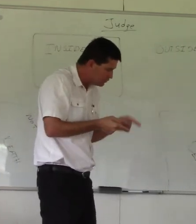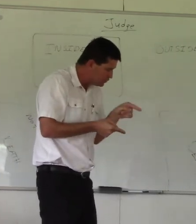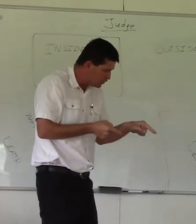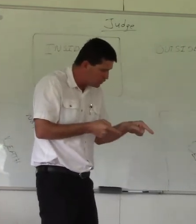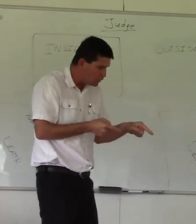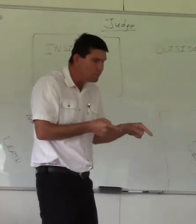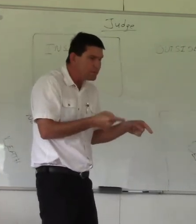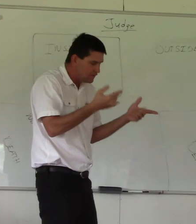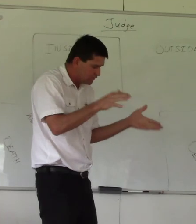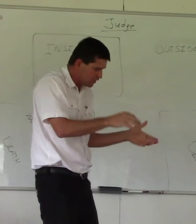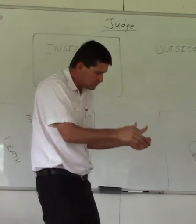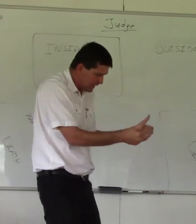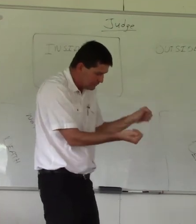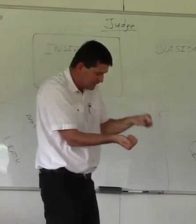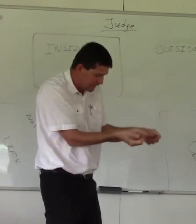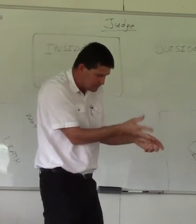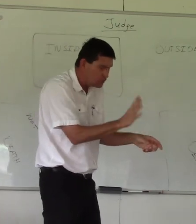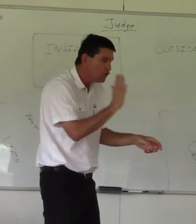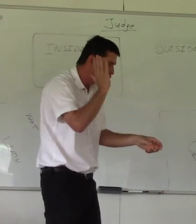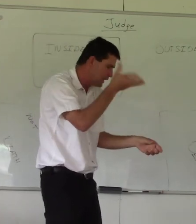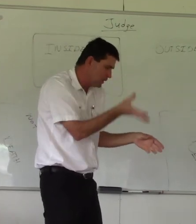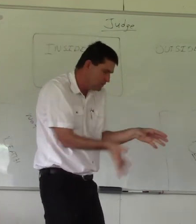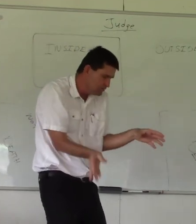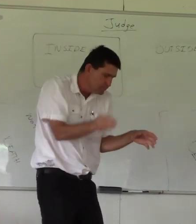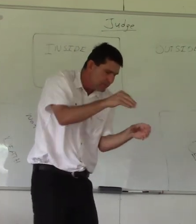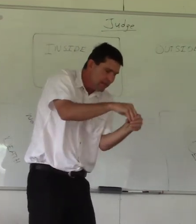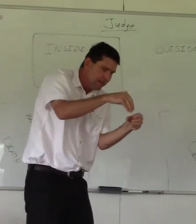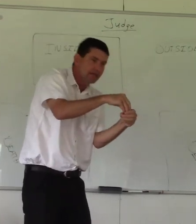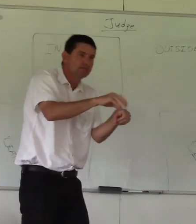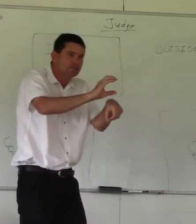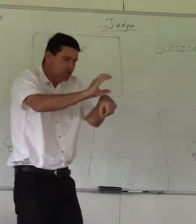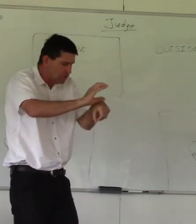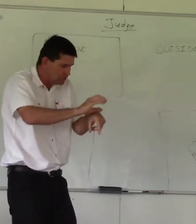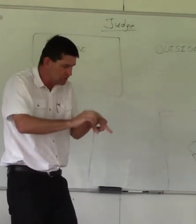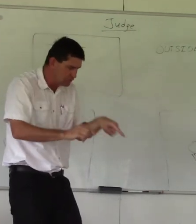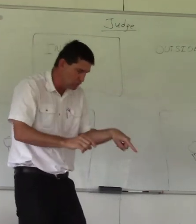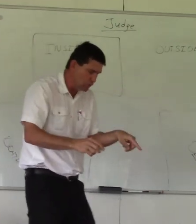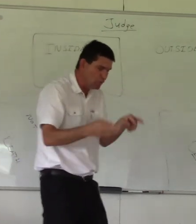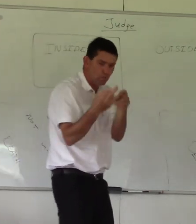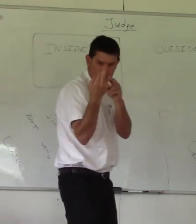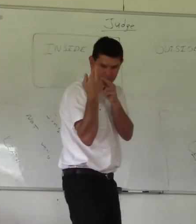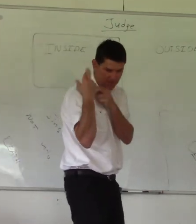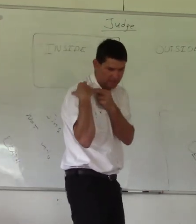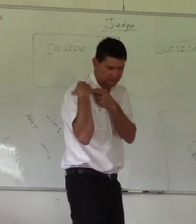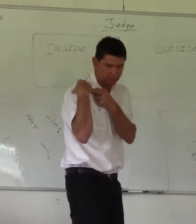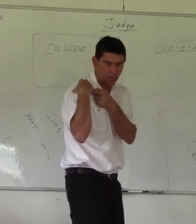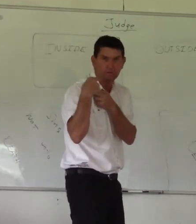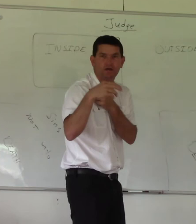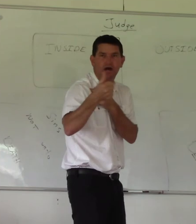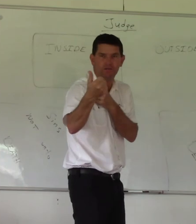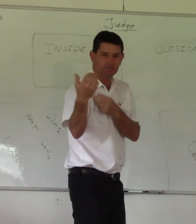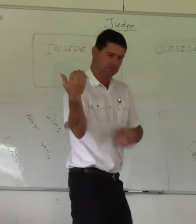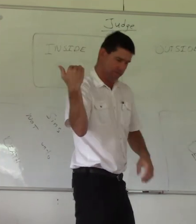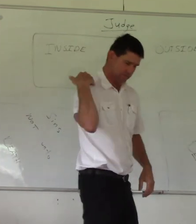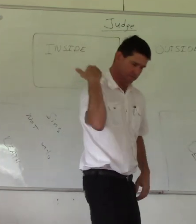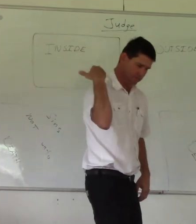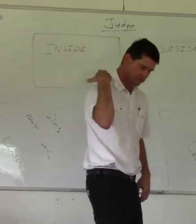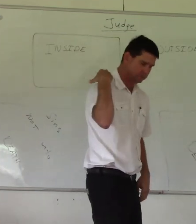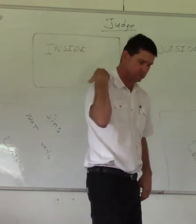you finish baptized, will in the church, you responsible, others,